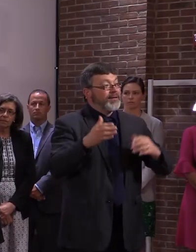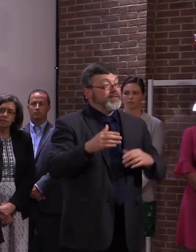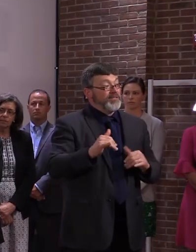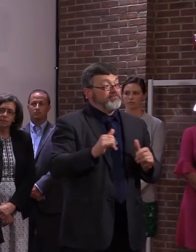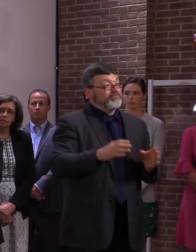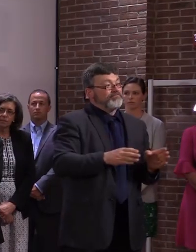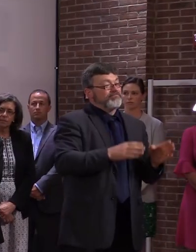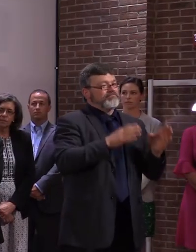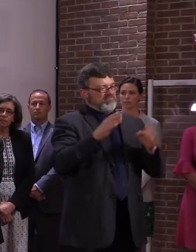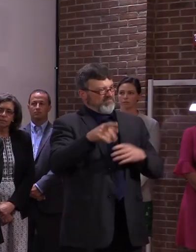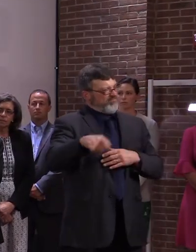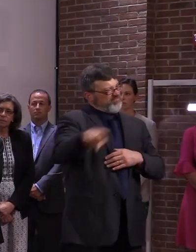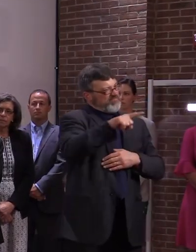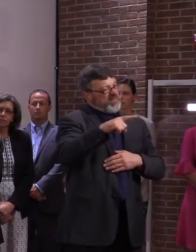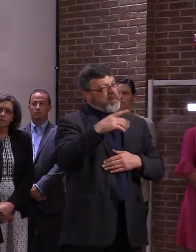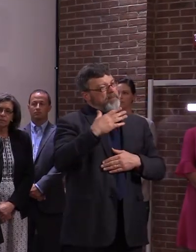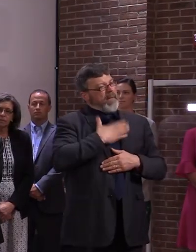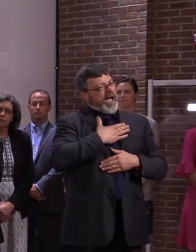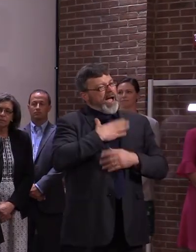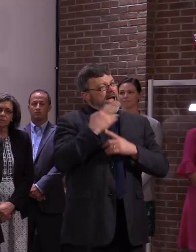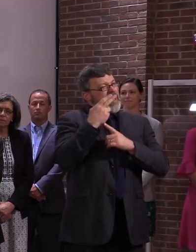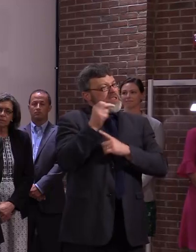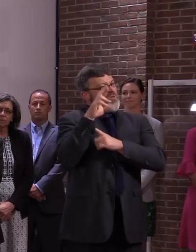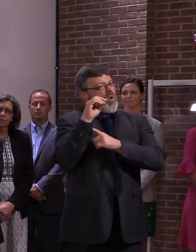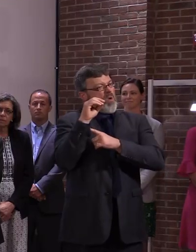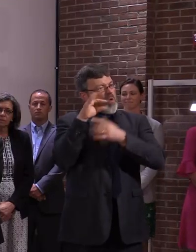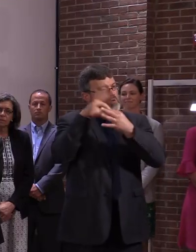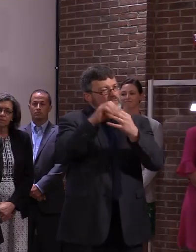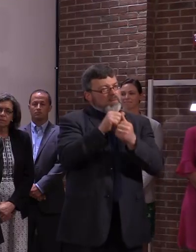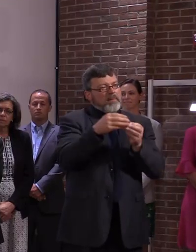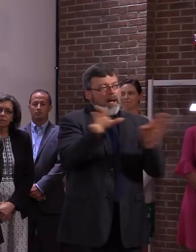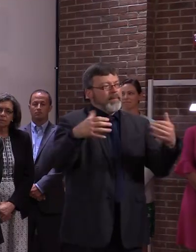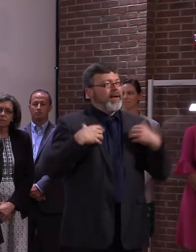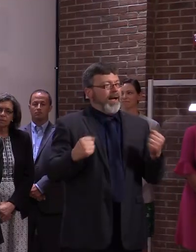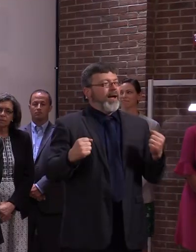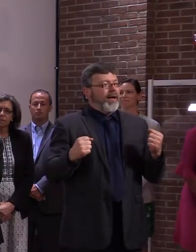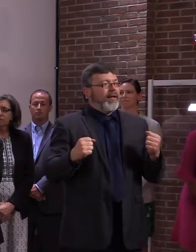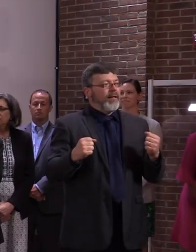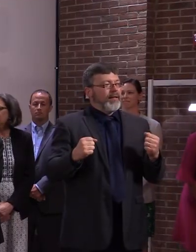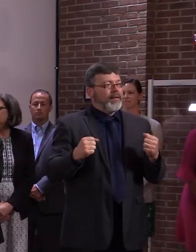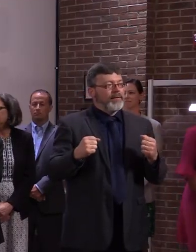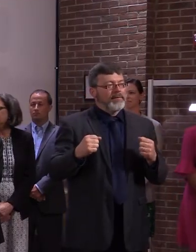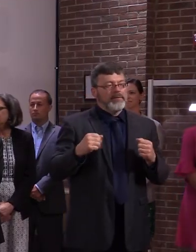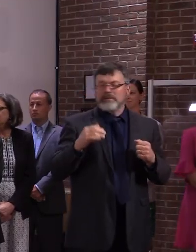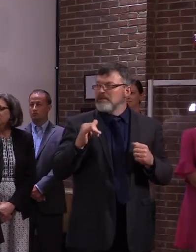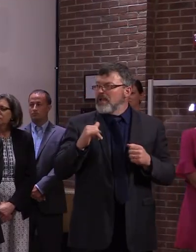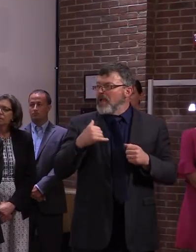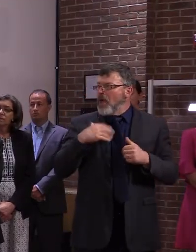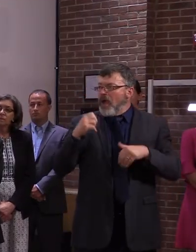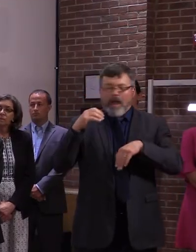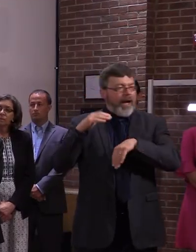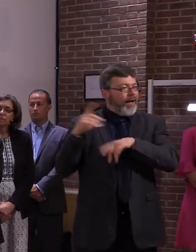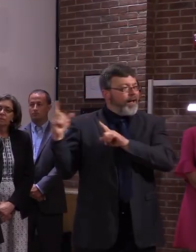Along with my comrade throughout this entire enterprise, Dr. Kelso.